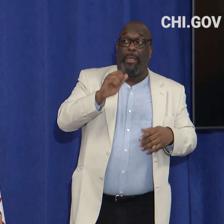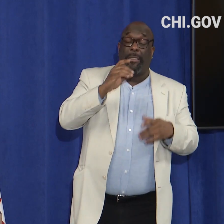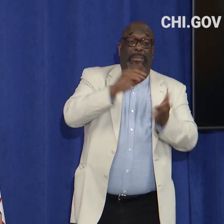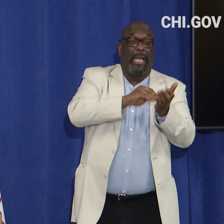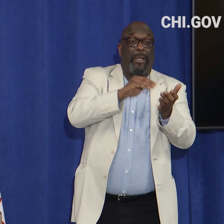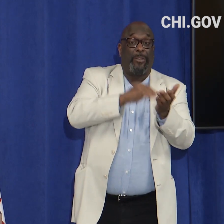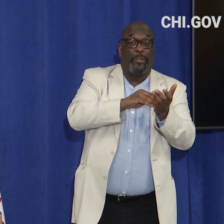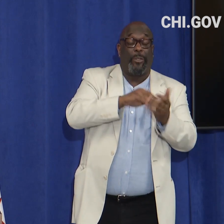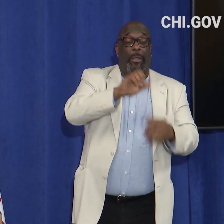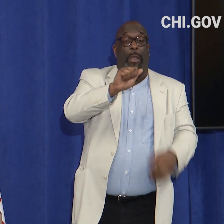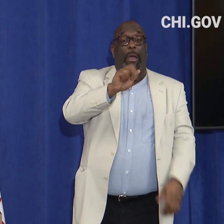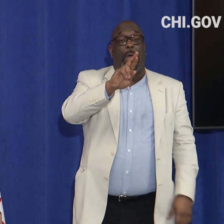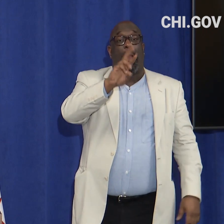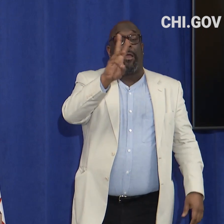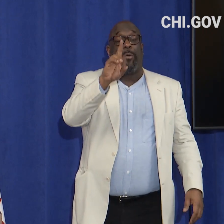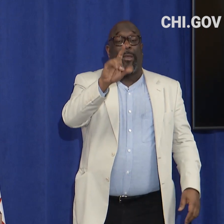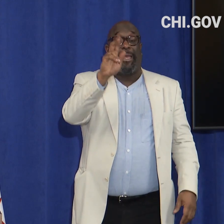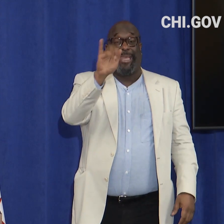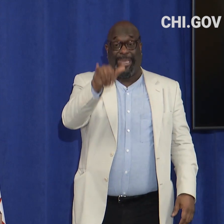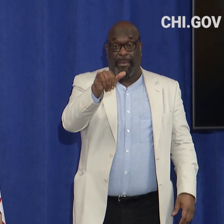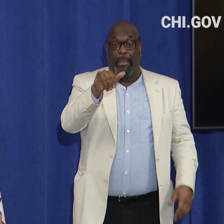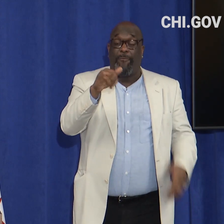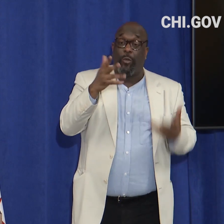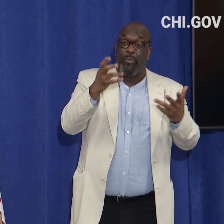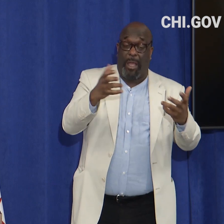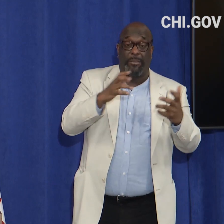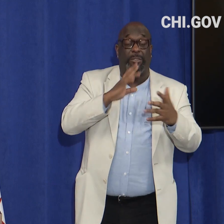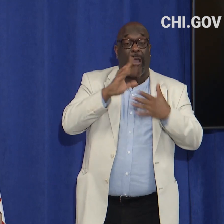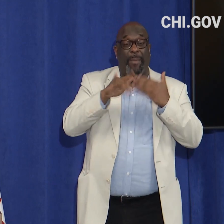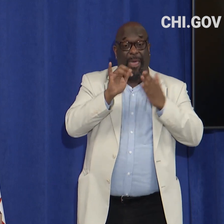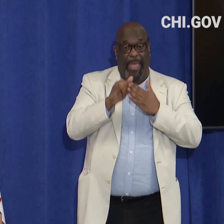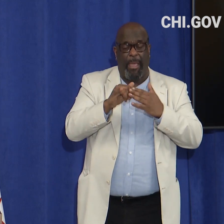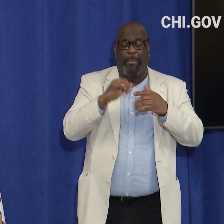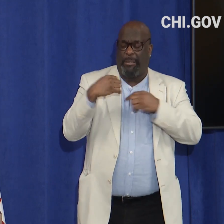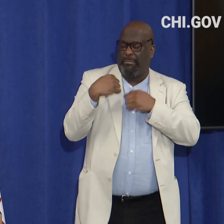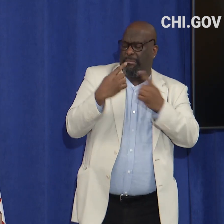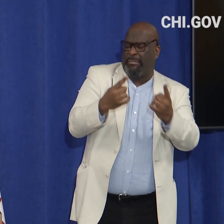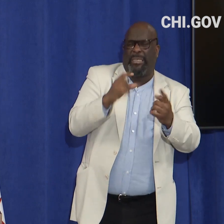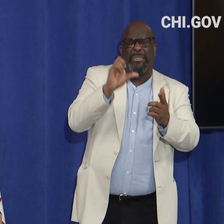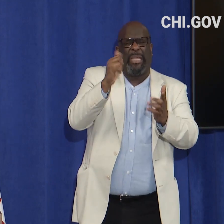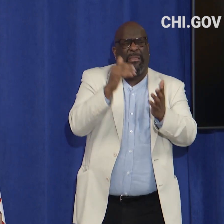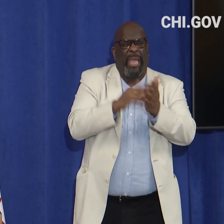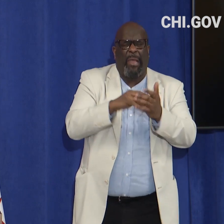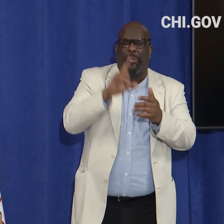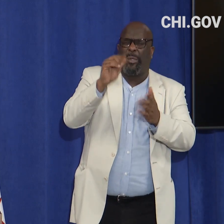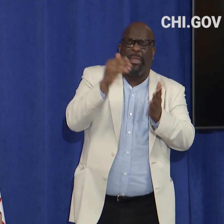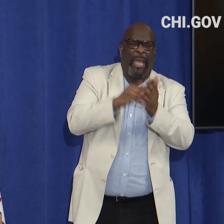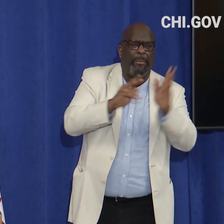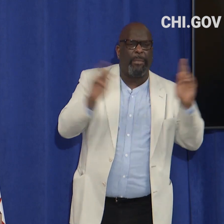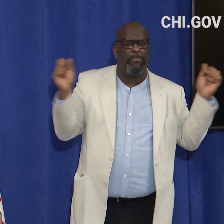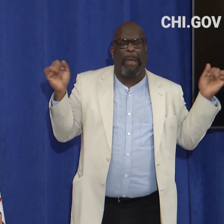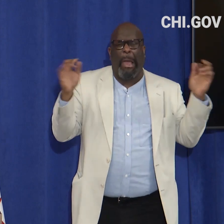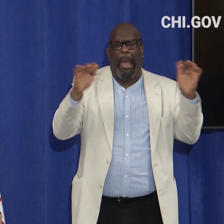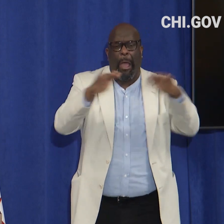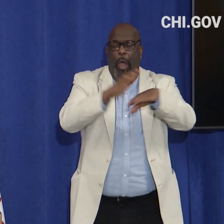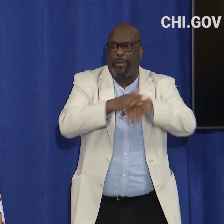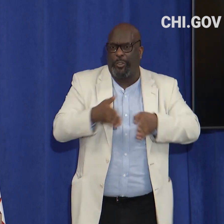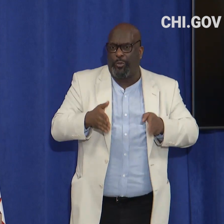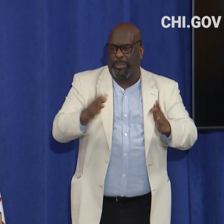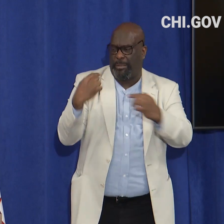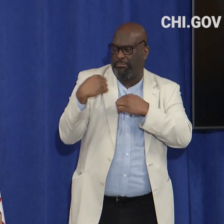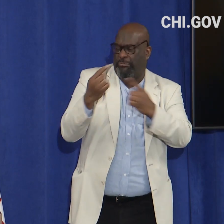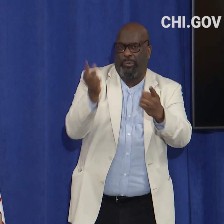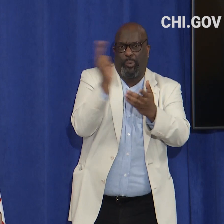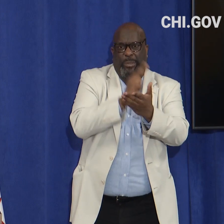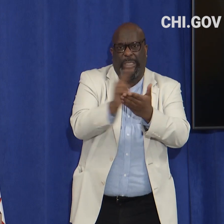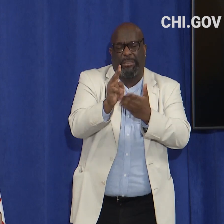but we're concerned about it. There literally been tens of thousands of people out in the street for the last almost 2